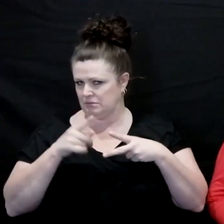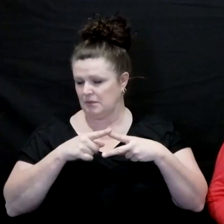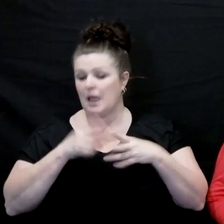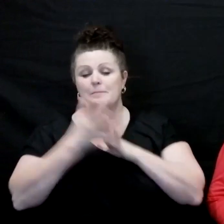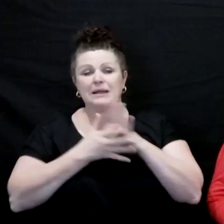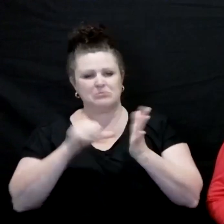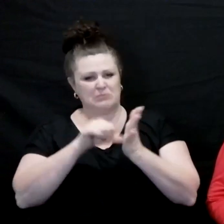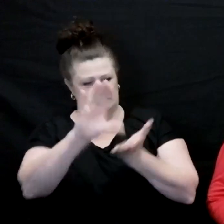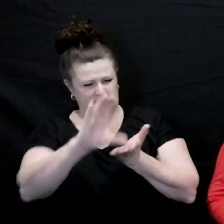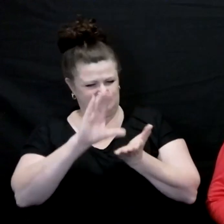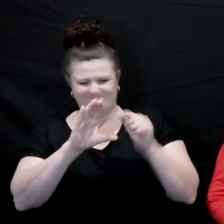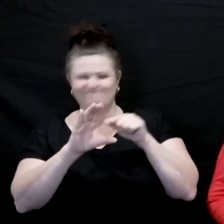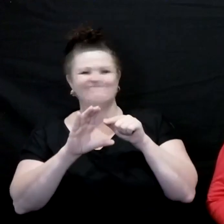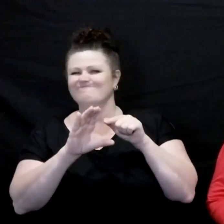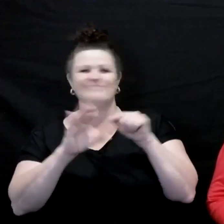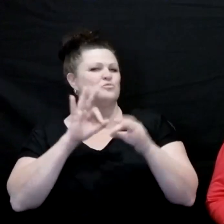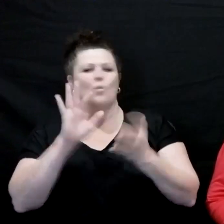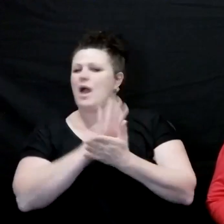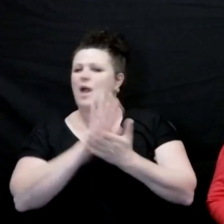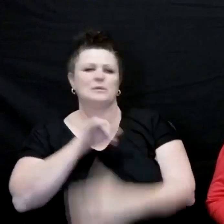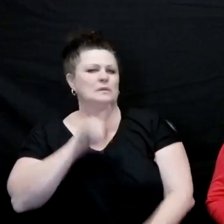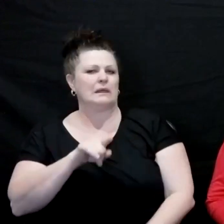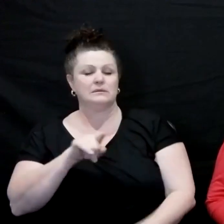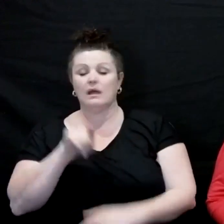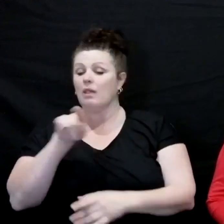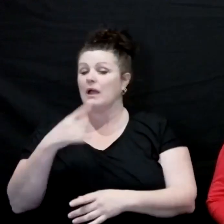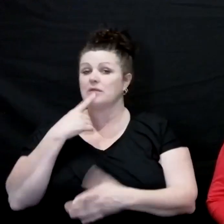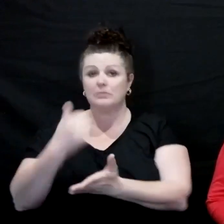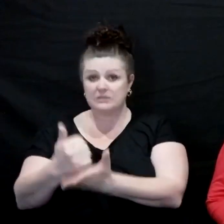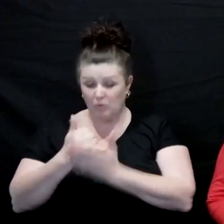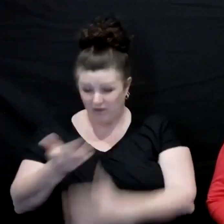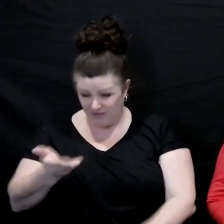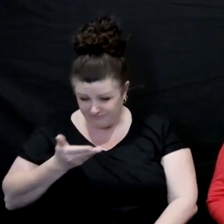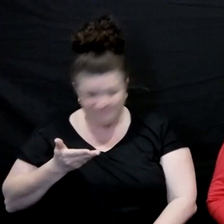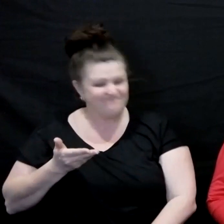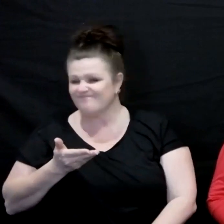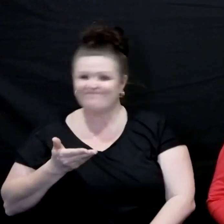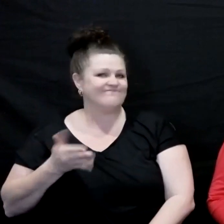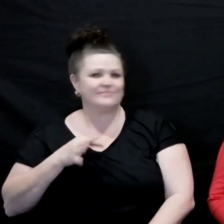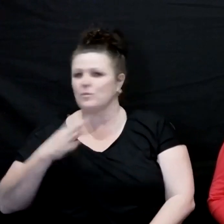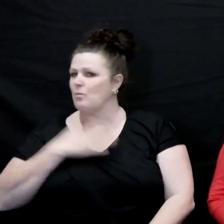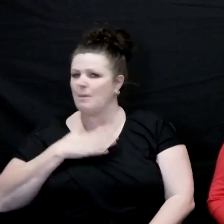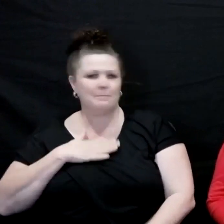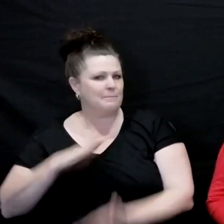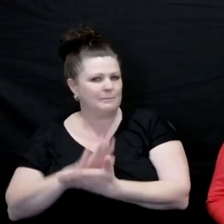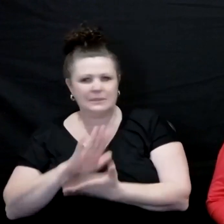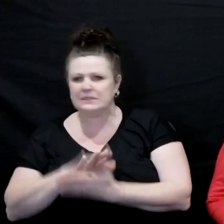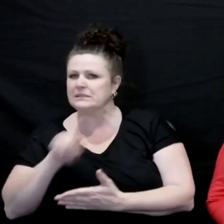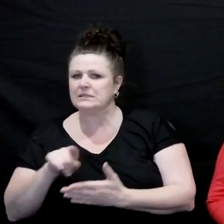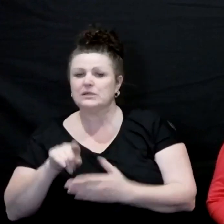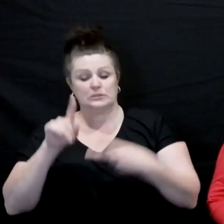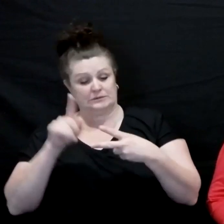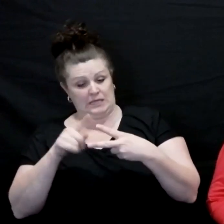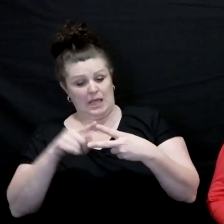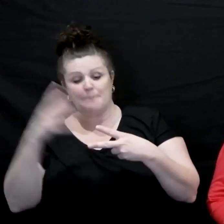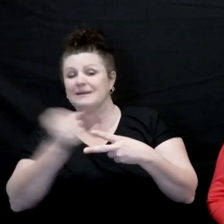with the funds in the plan, you are not happy with the supports that you have been provided. You must do that